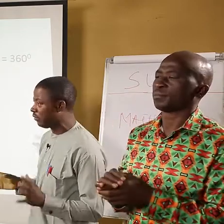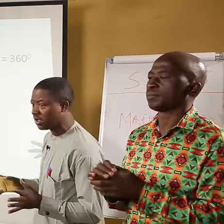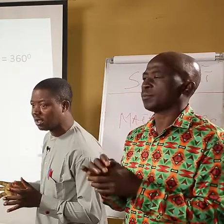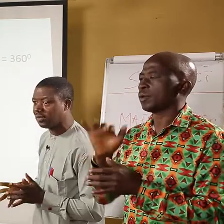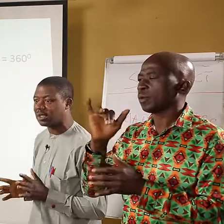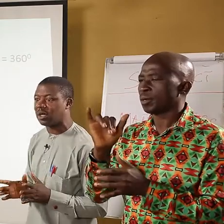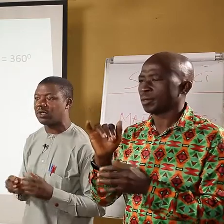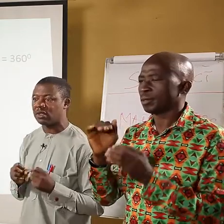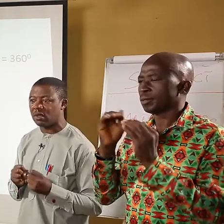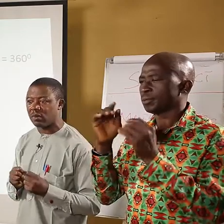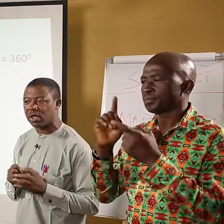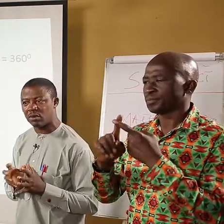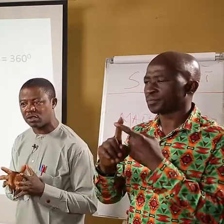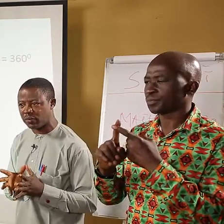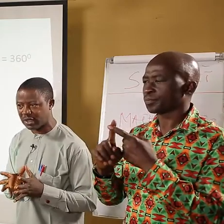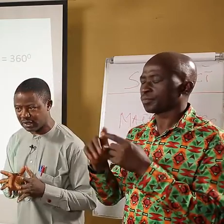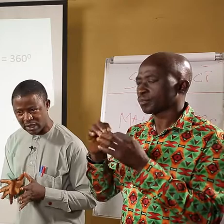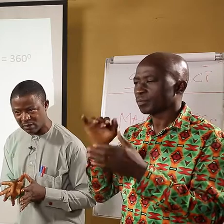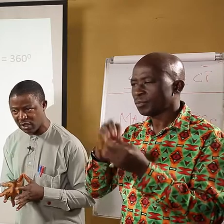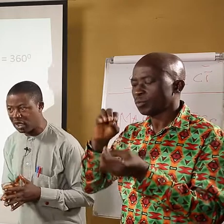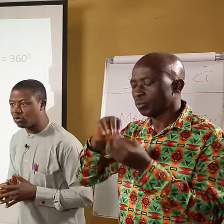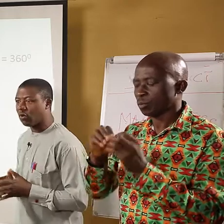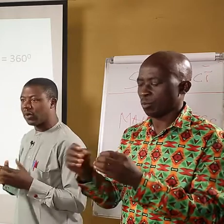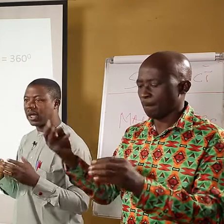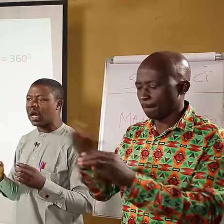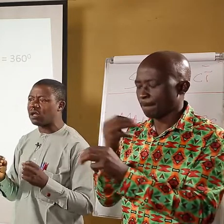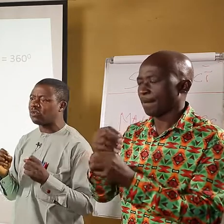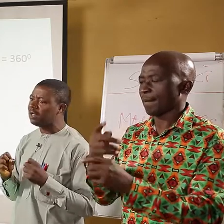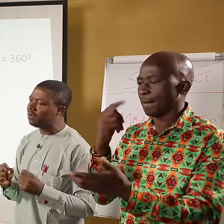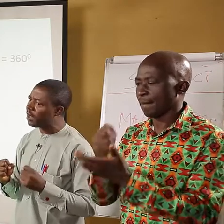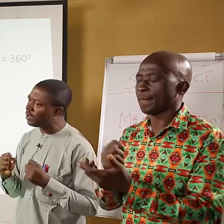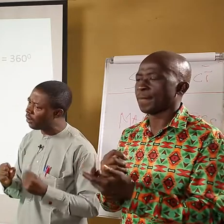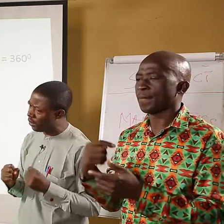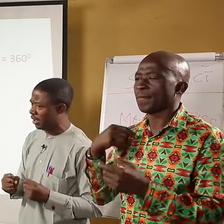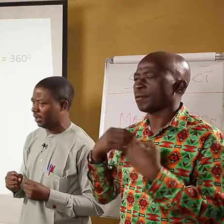And the coefficient of a term is a number that multiplies the term. So we are to